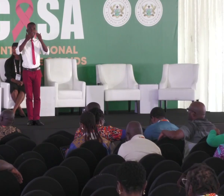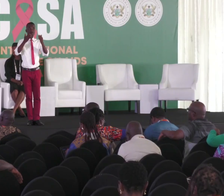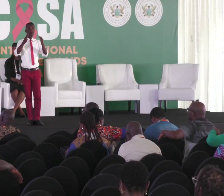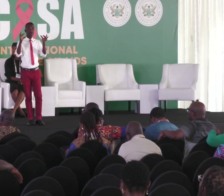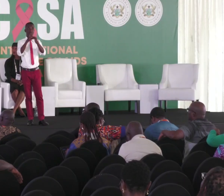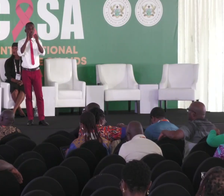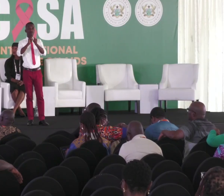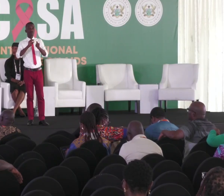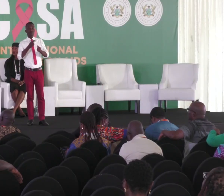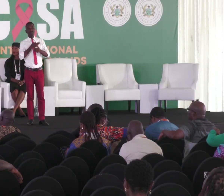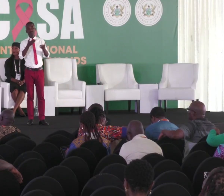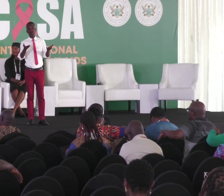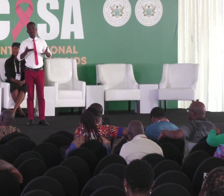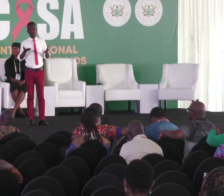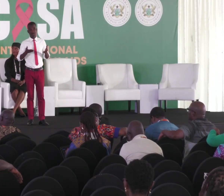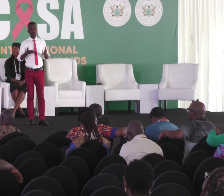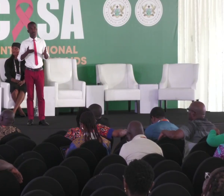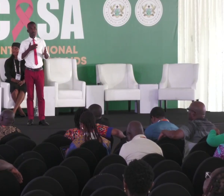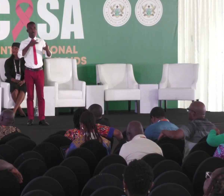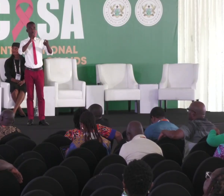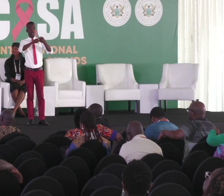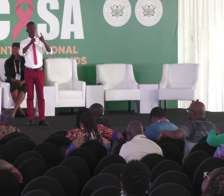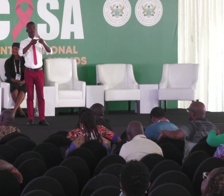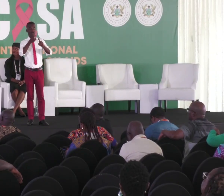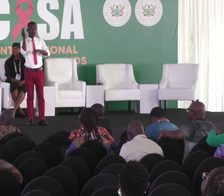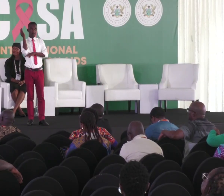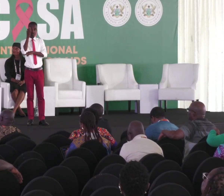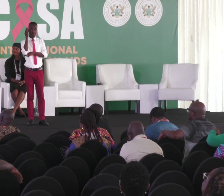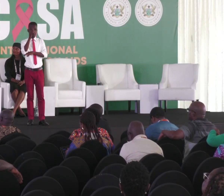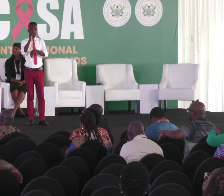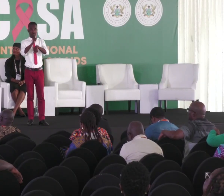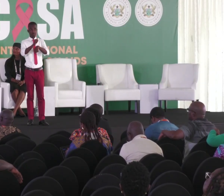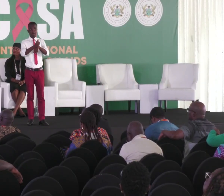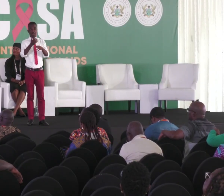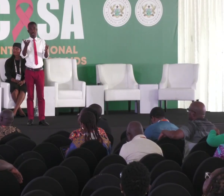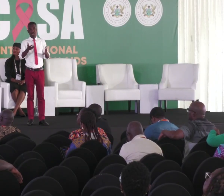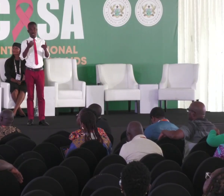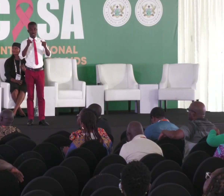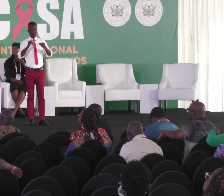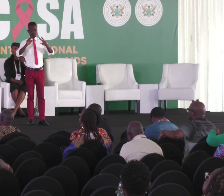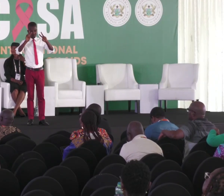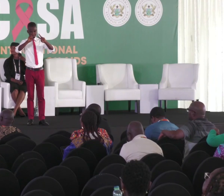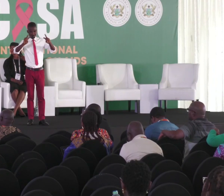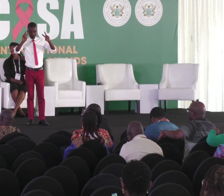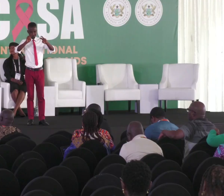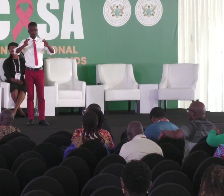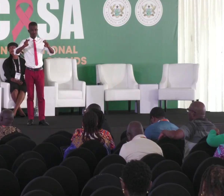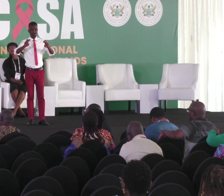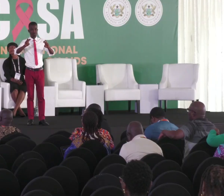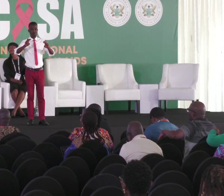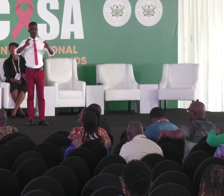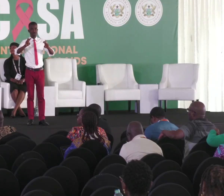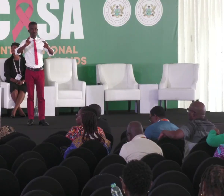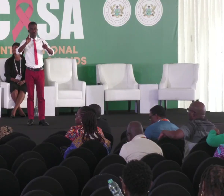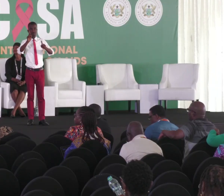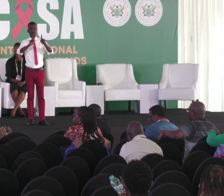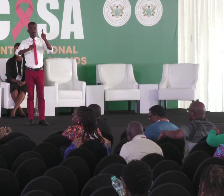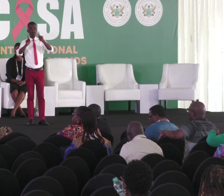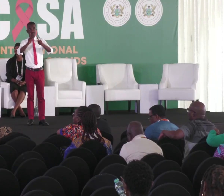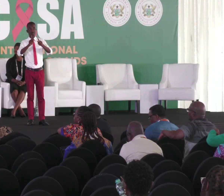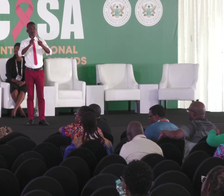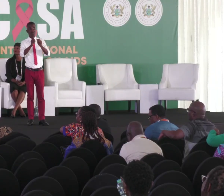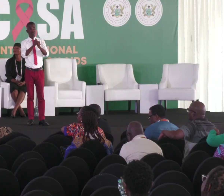today. On behalf of my co-authors, I want to present this work where we assessed the willingness of people living with